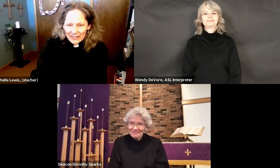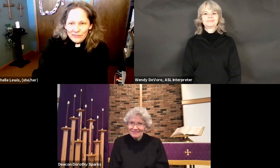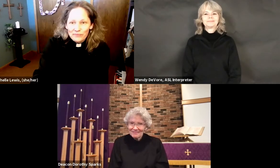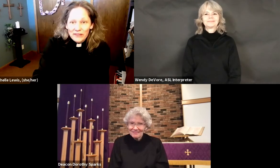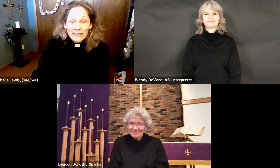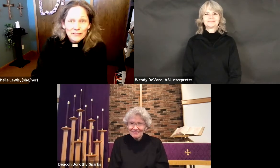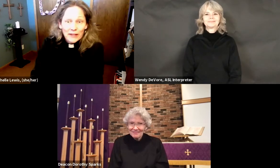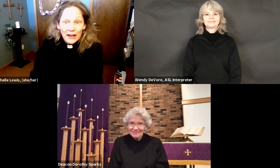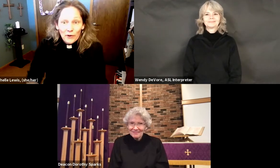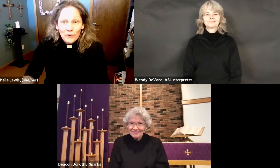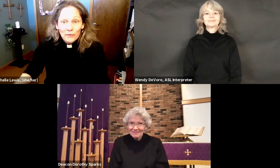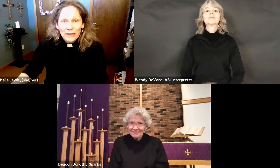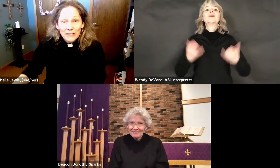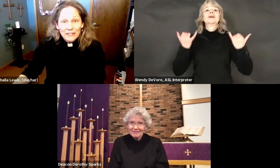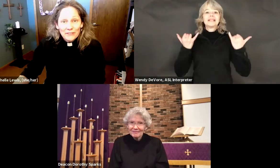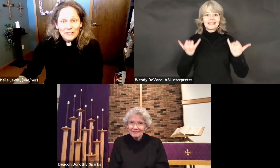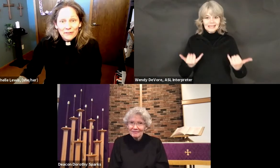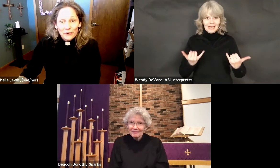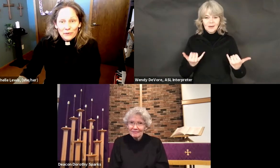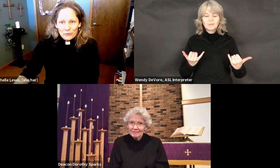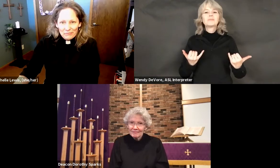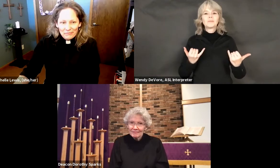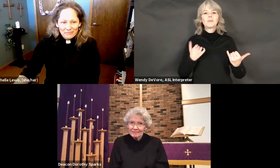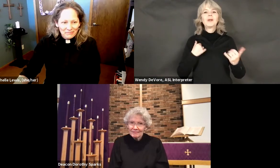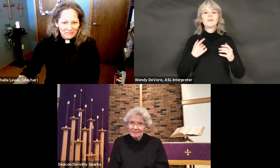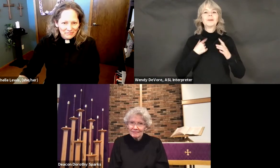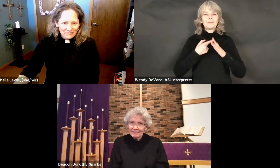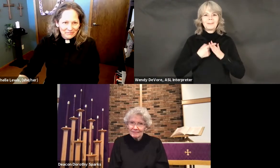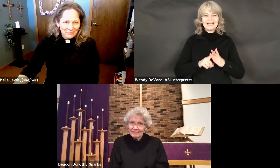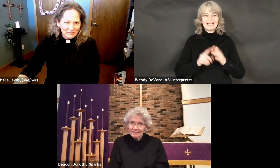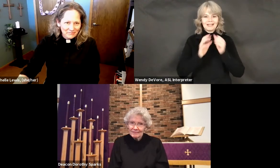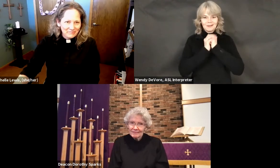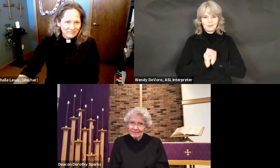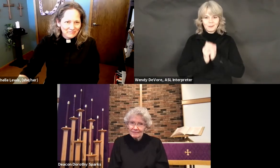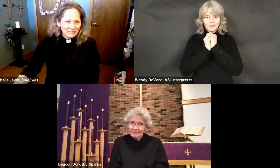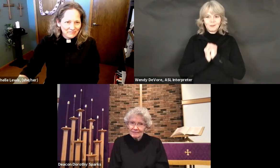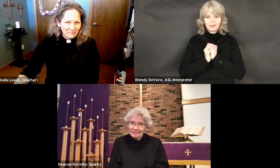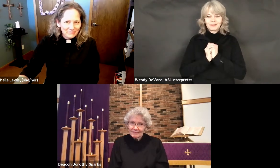All right. And so now we enter into our worship.